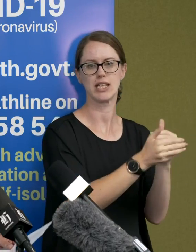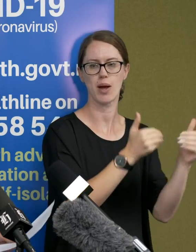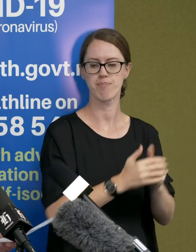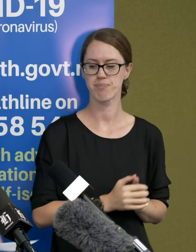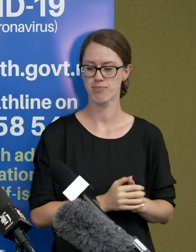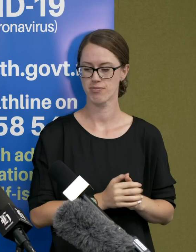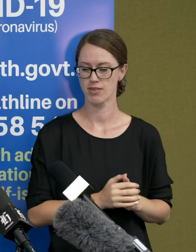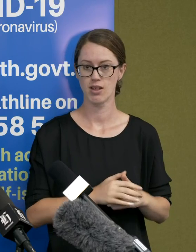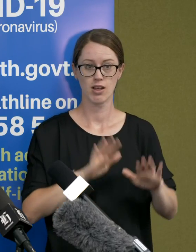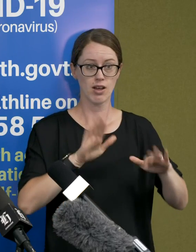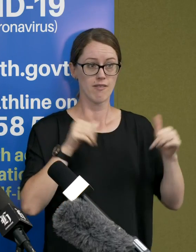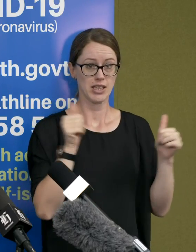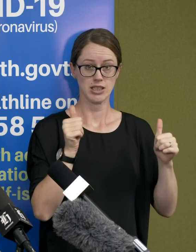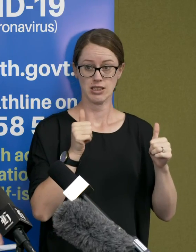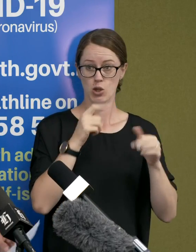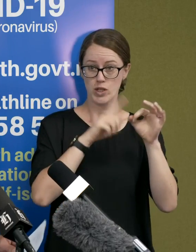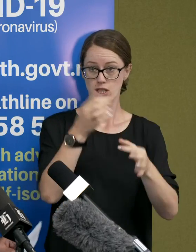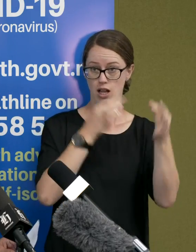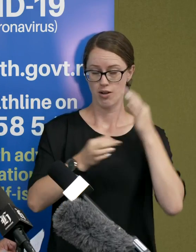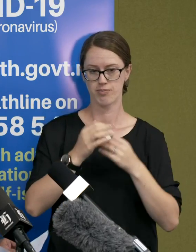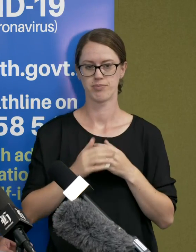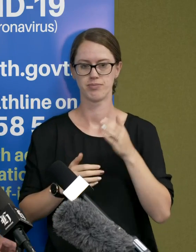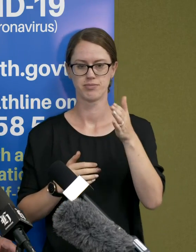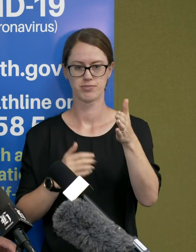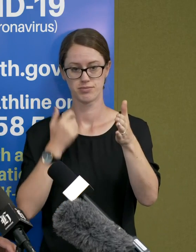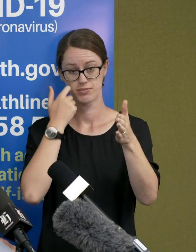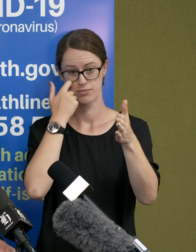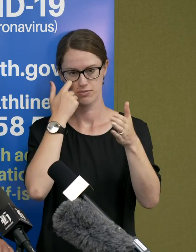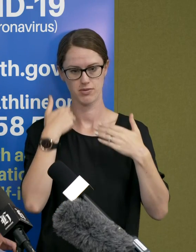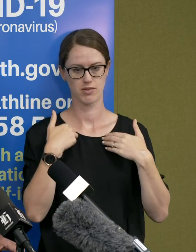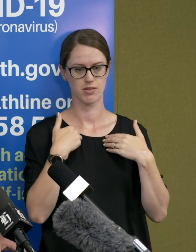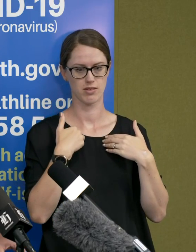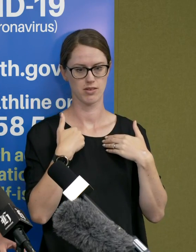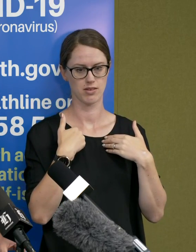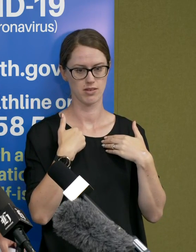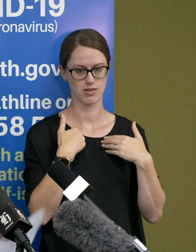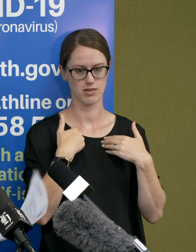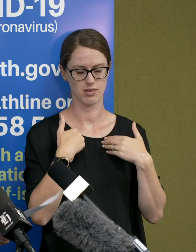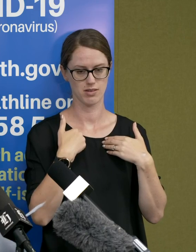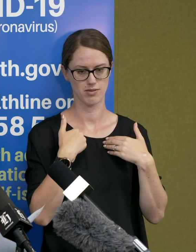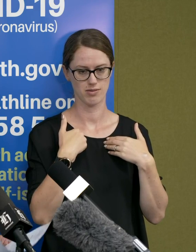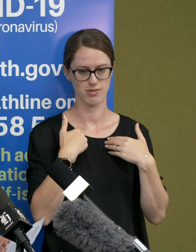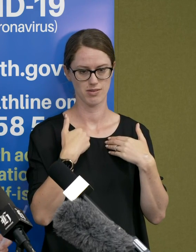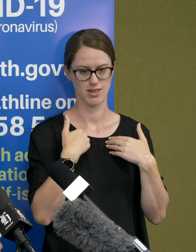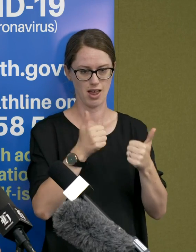happy to leave my comments there and open to questions. The health sector got a slither of what